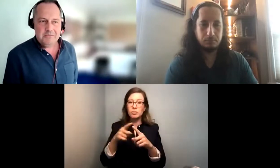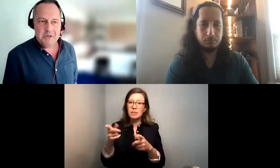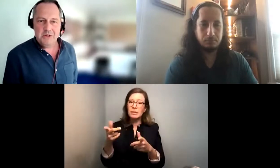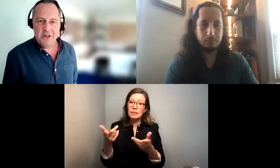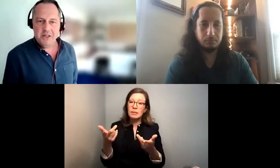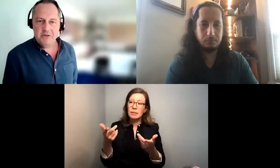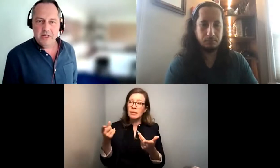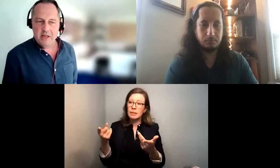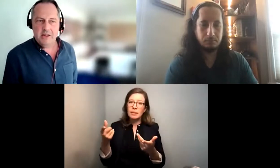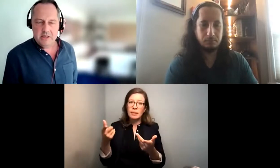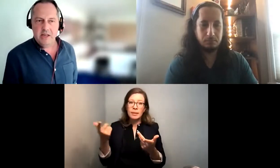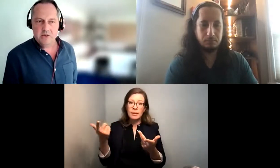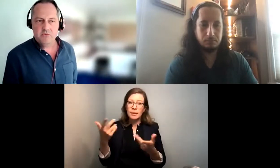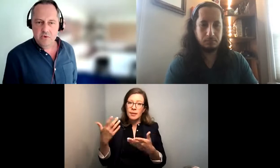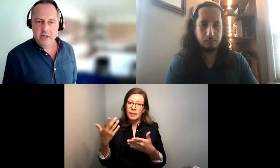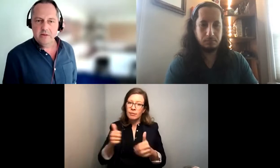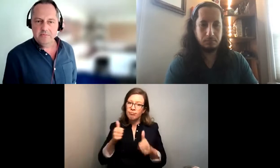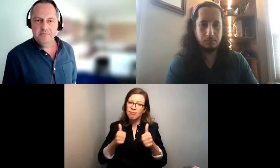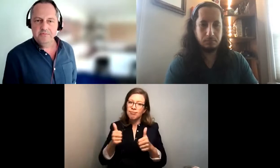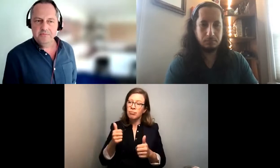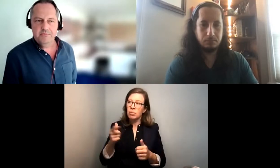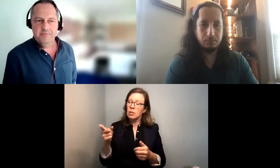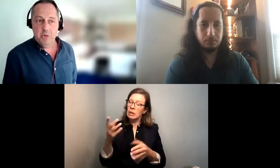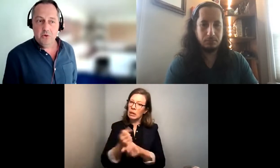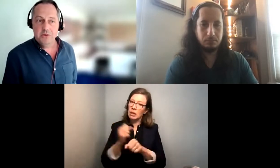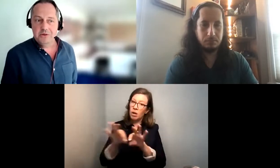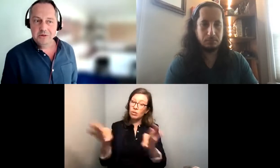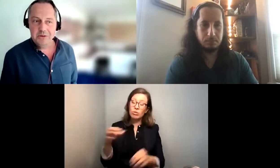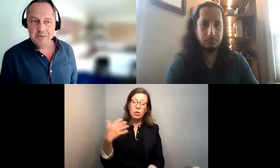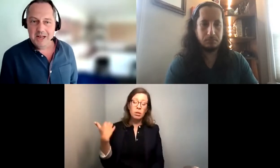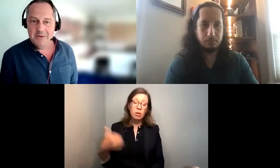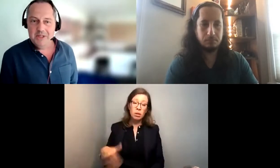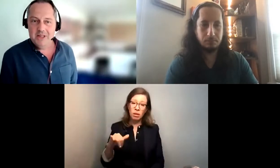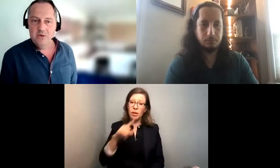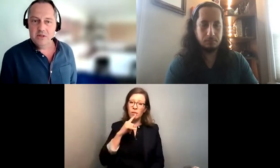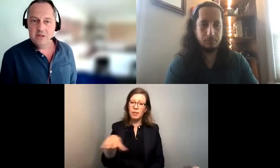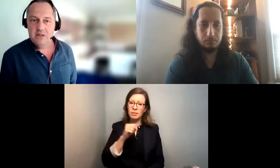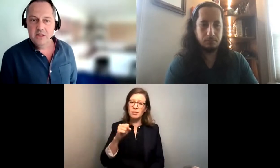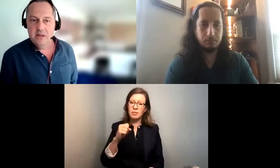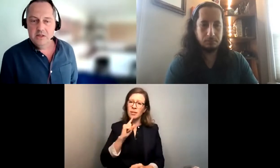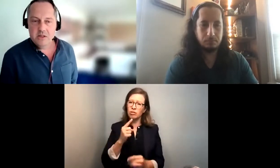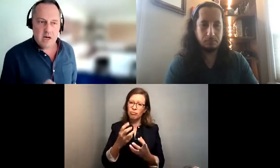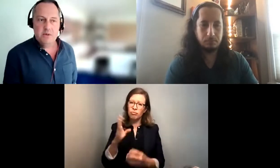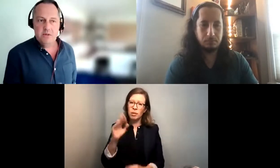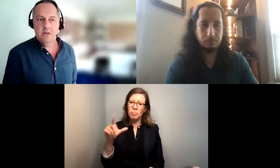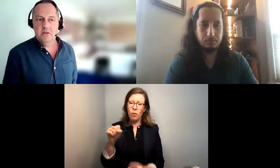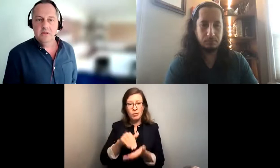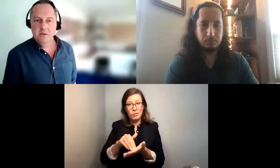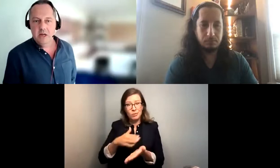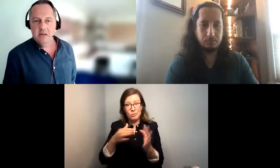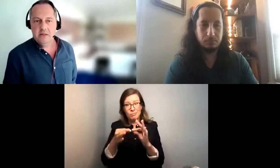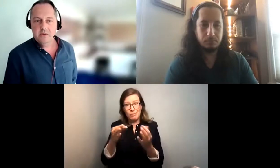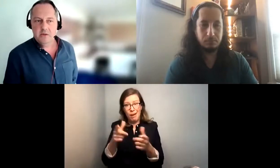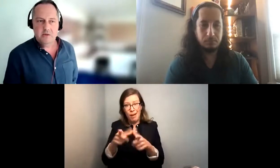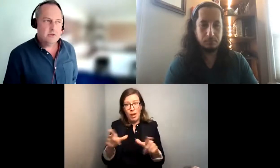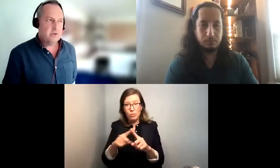went and got that degree, and that takes real balls, excuse my language, in order to go and do